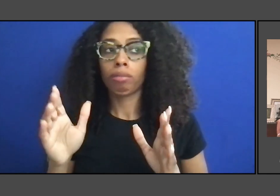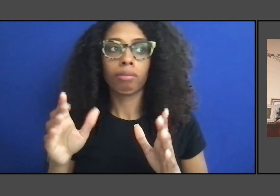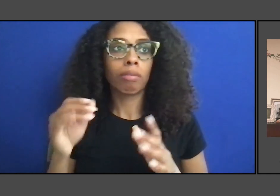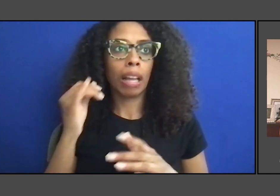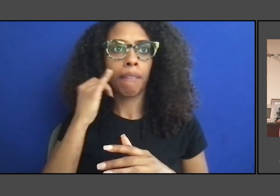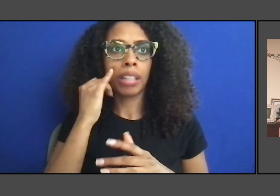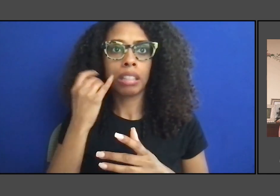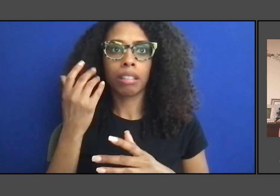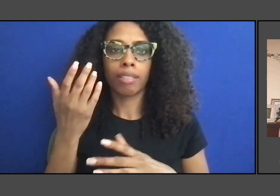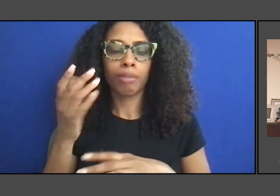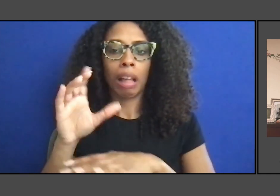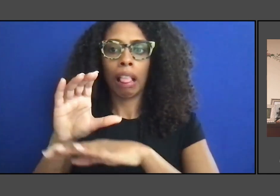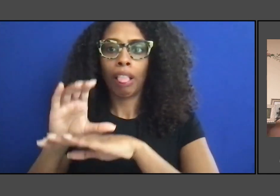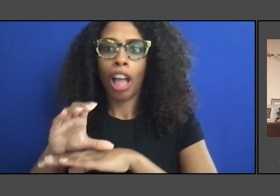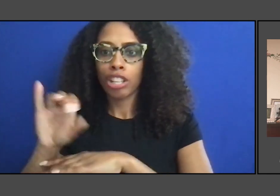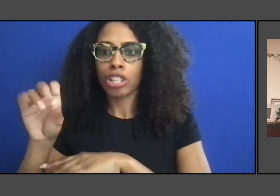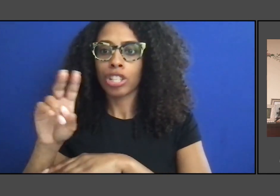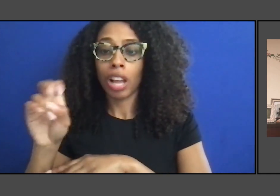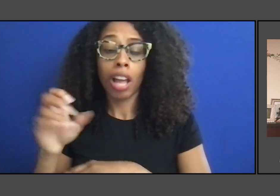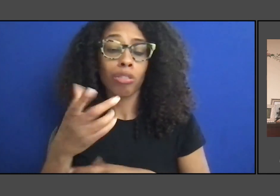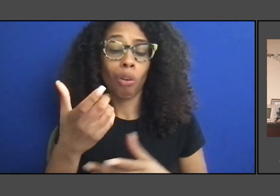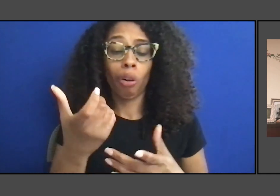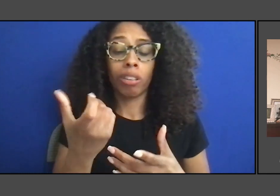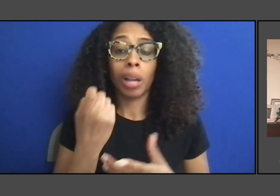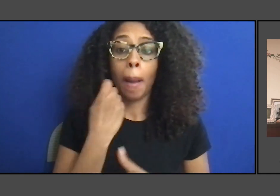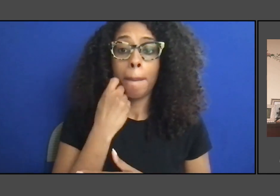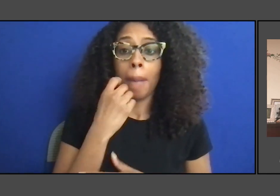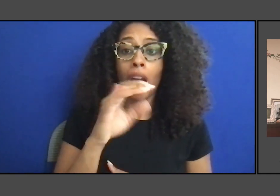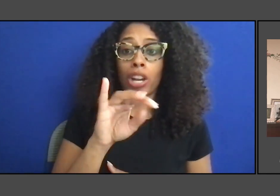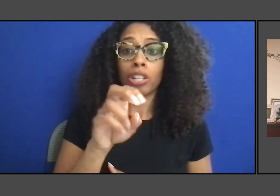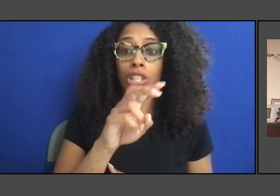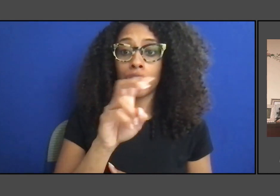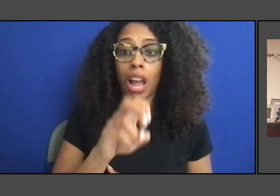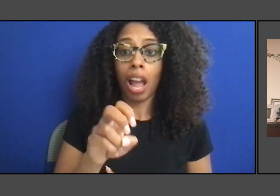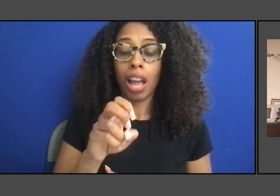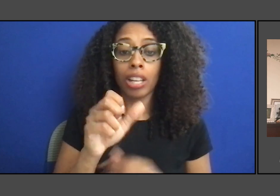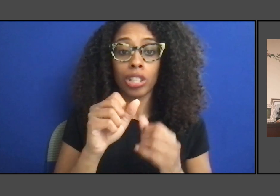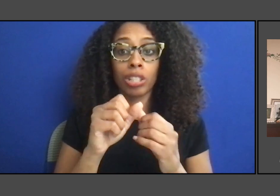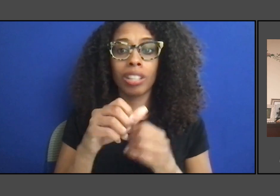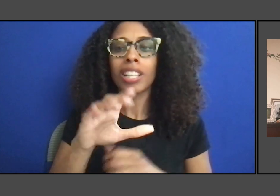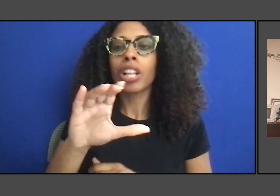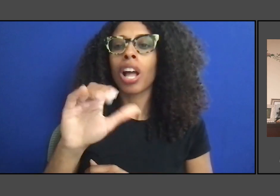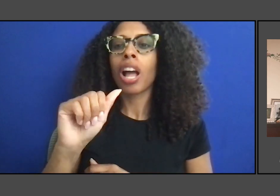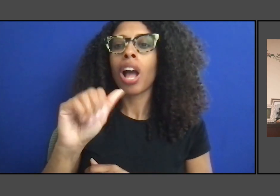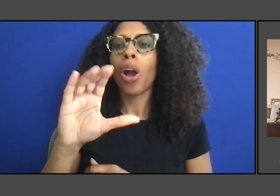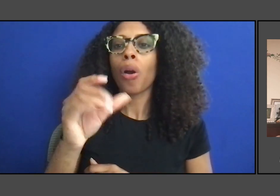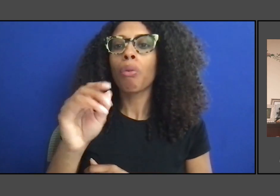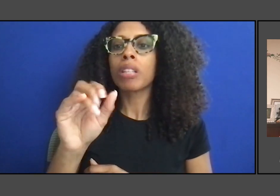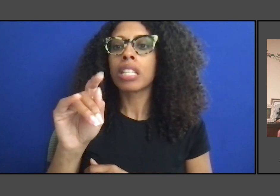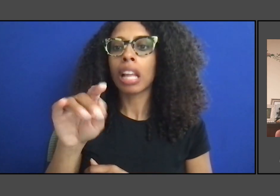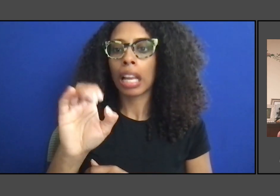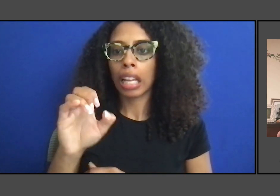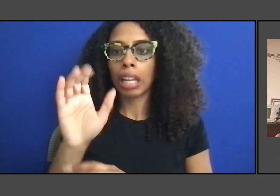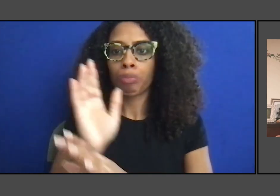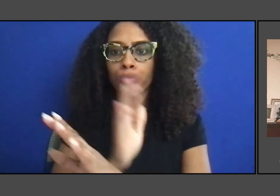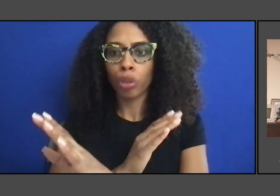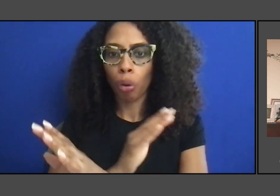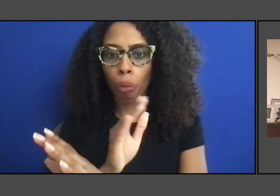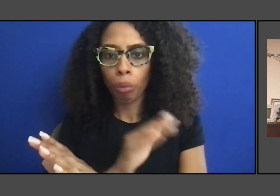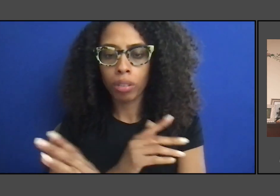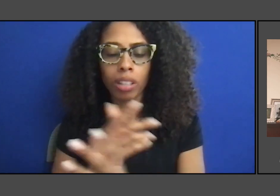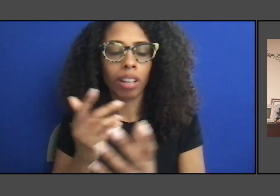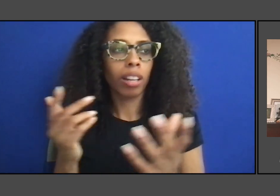that's acoustic. I mean, it's still using the same technology that was used kind of in the inception of the